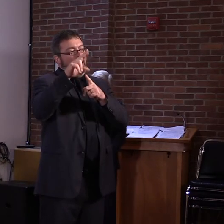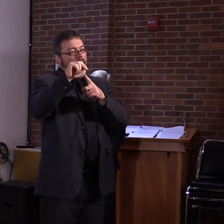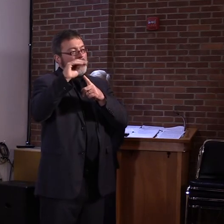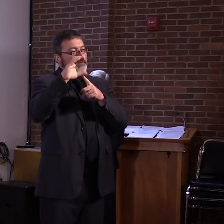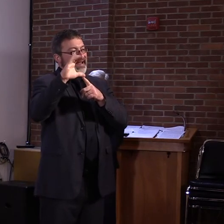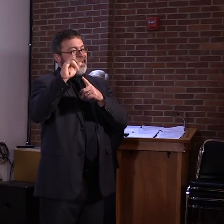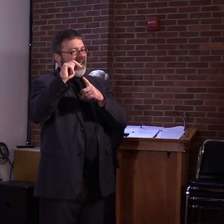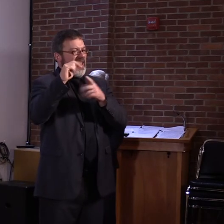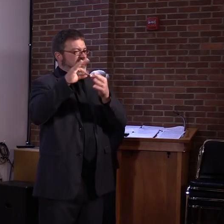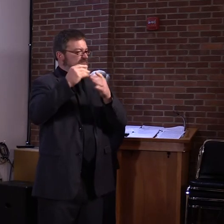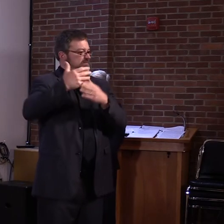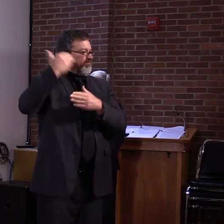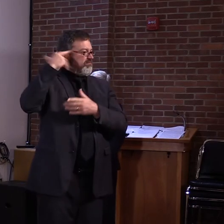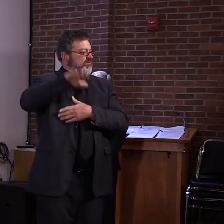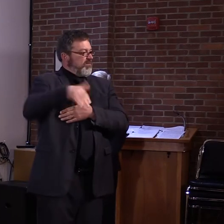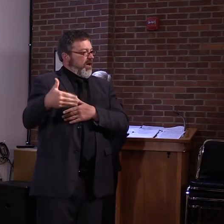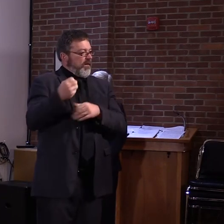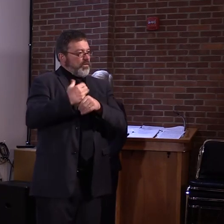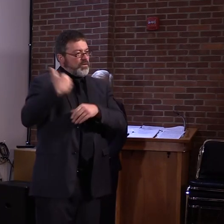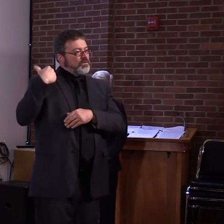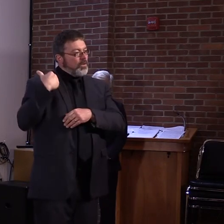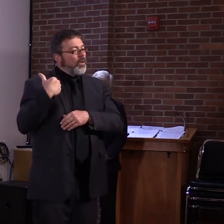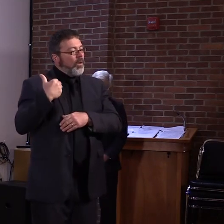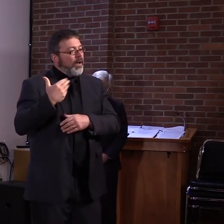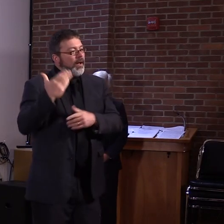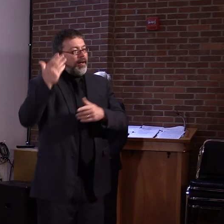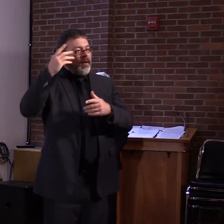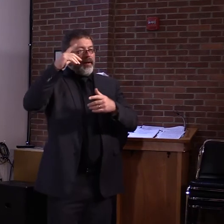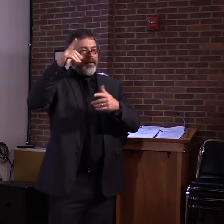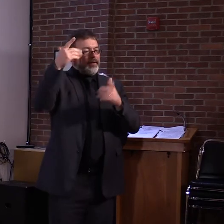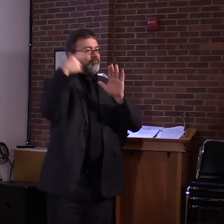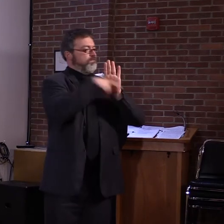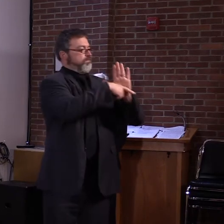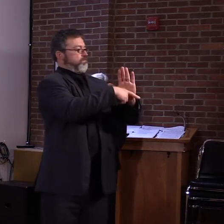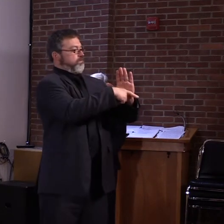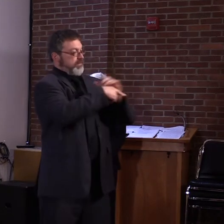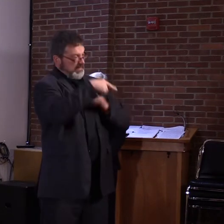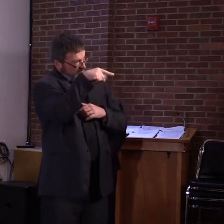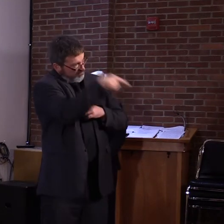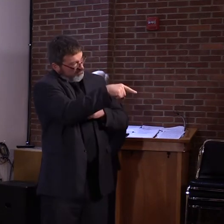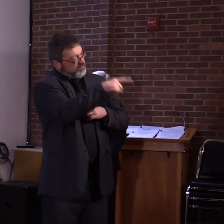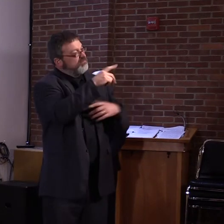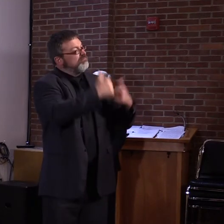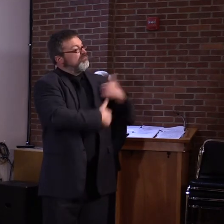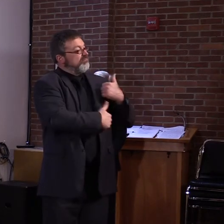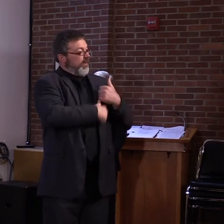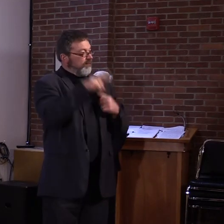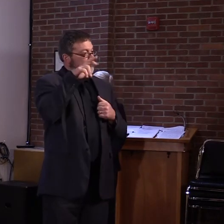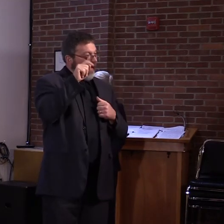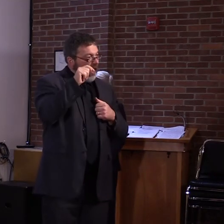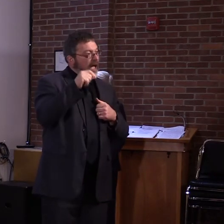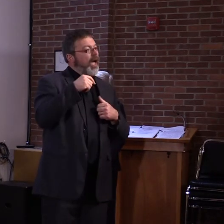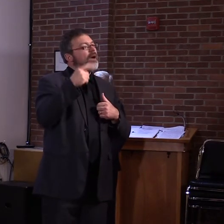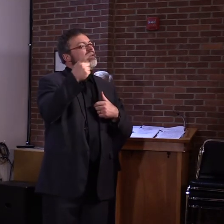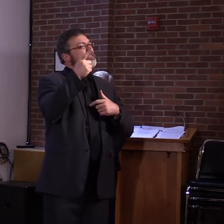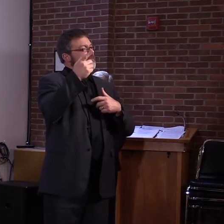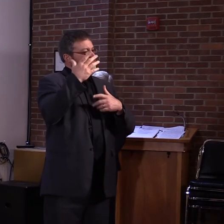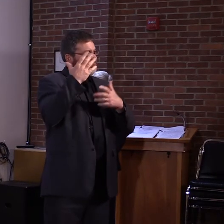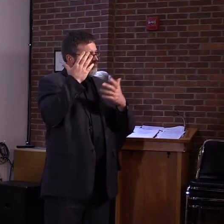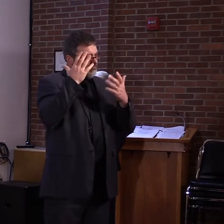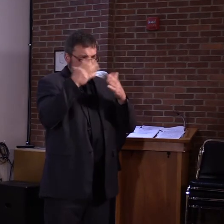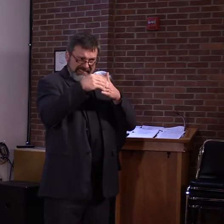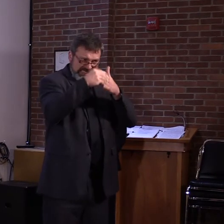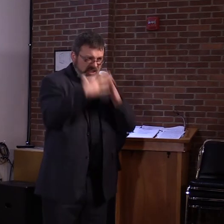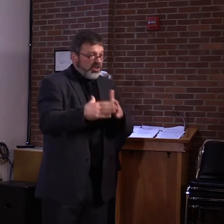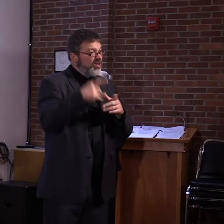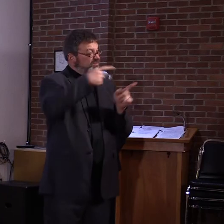again after that experience to serve his country in a much different way, a maverick, and said what was